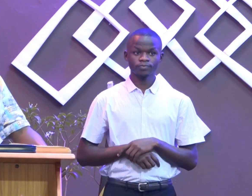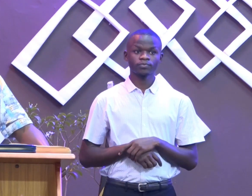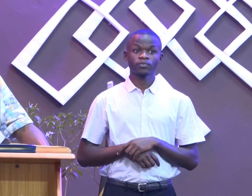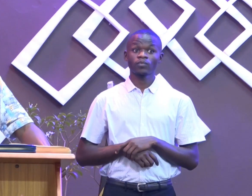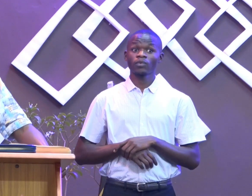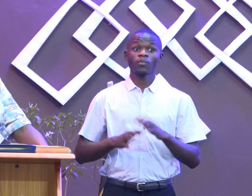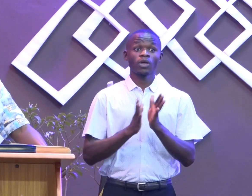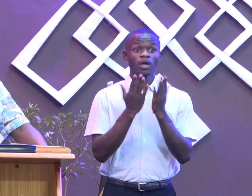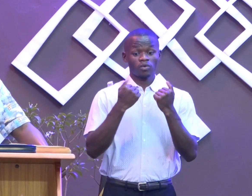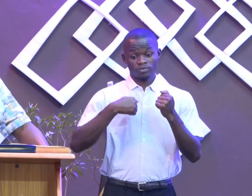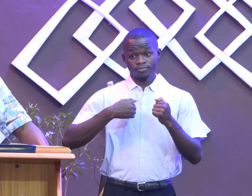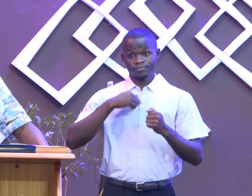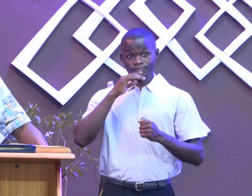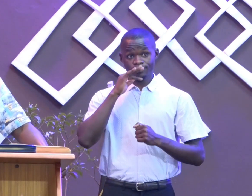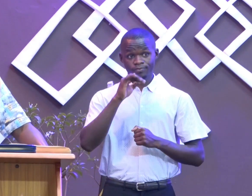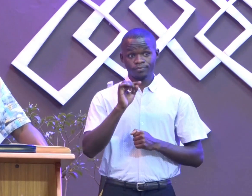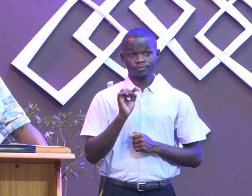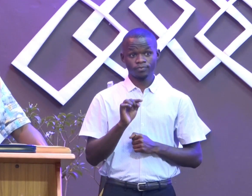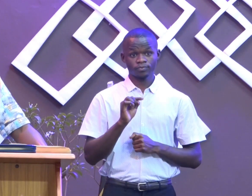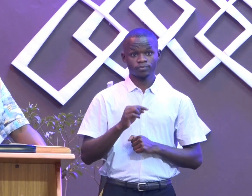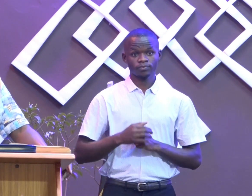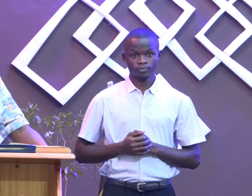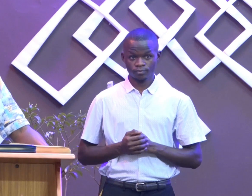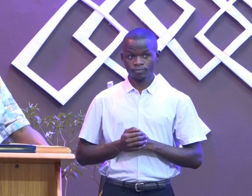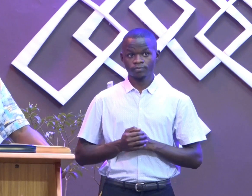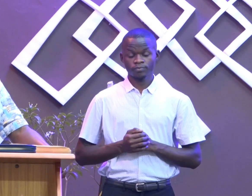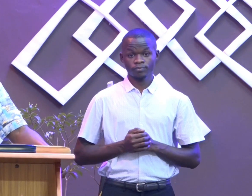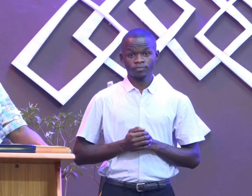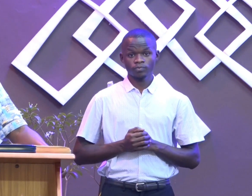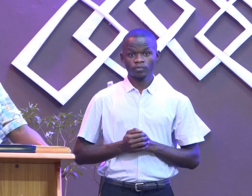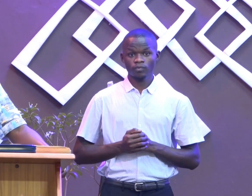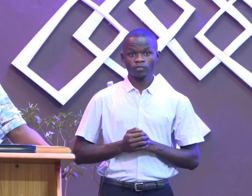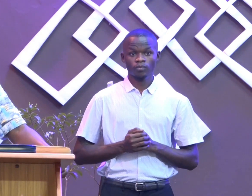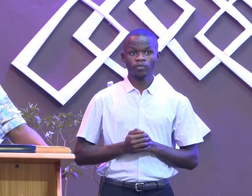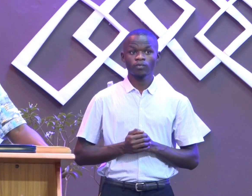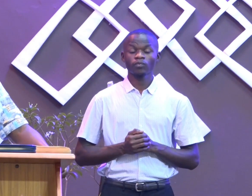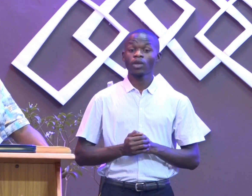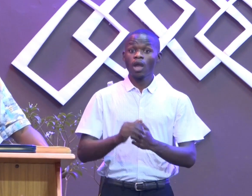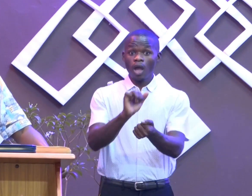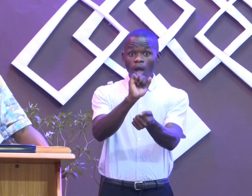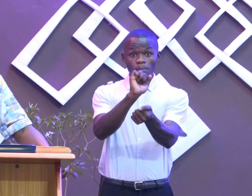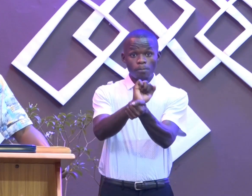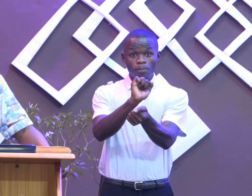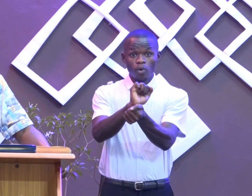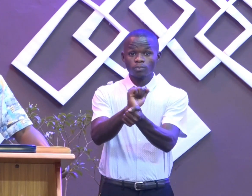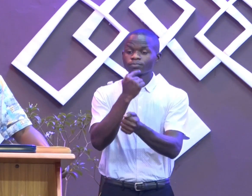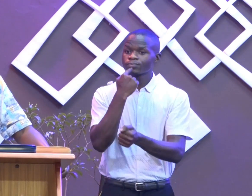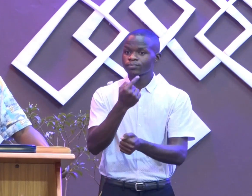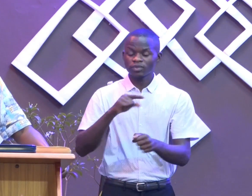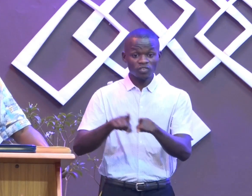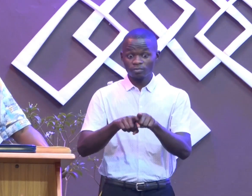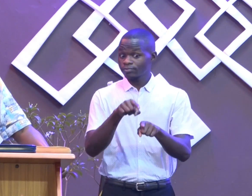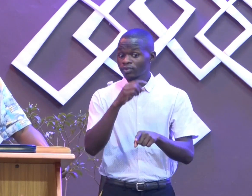says. Paulo agamba nti na kino